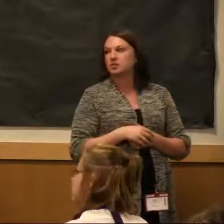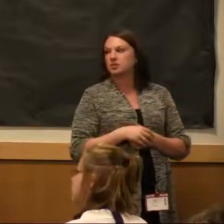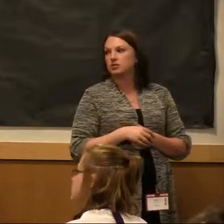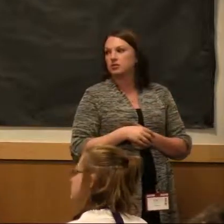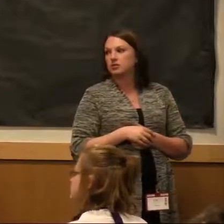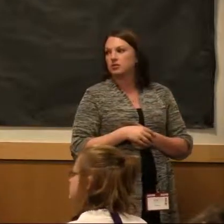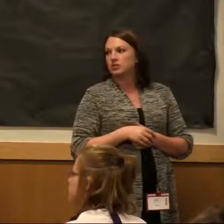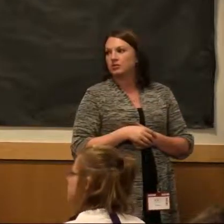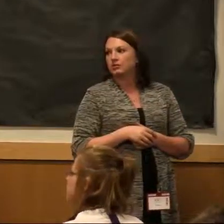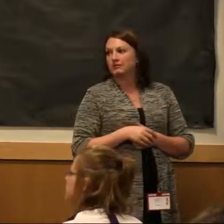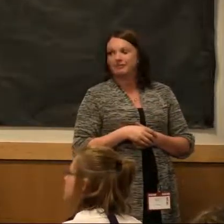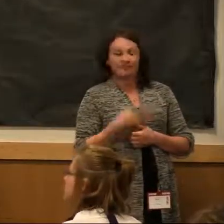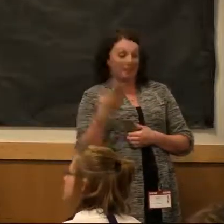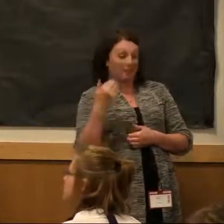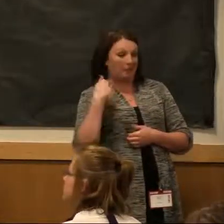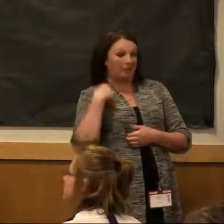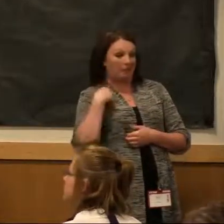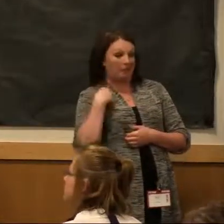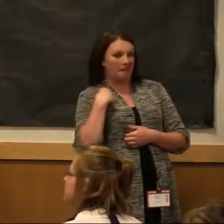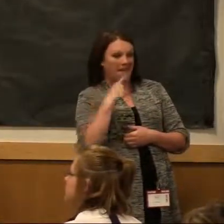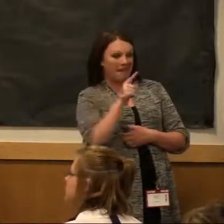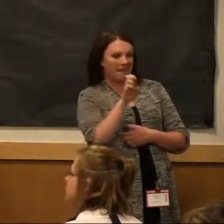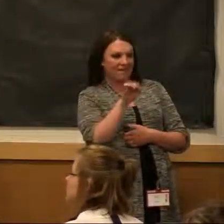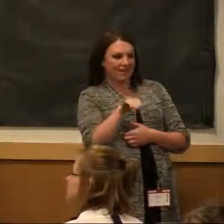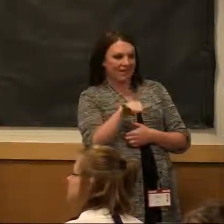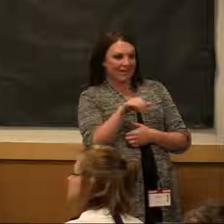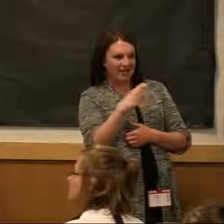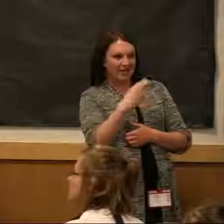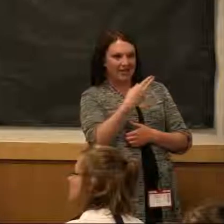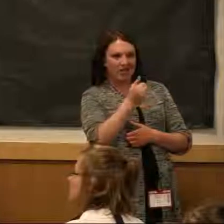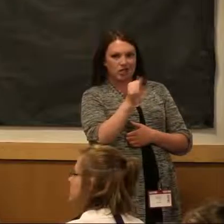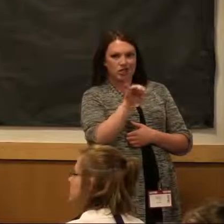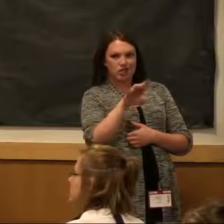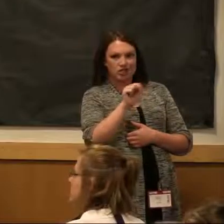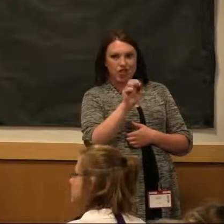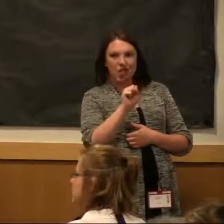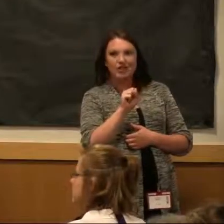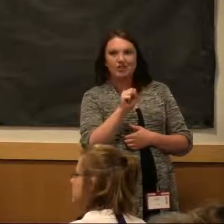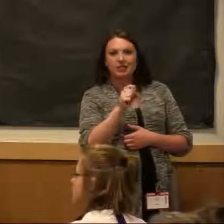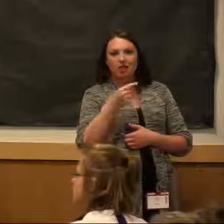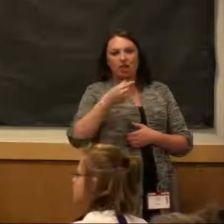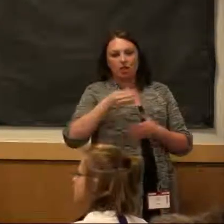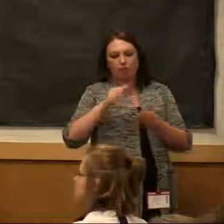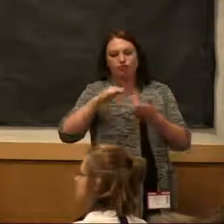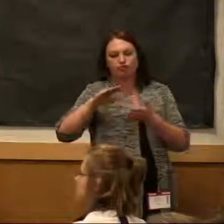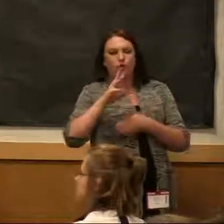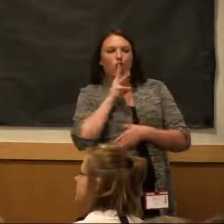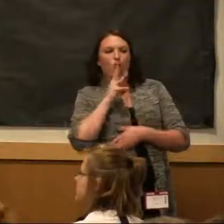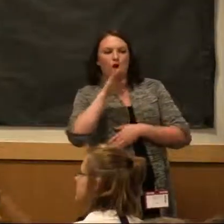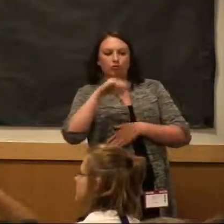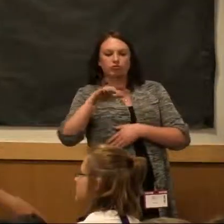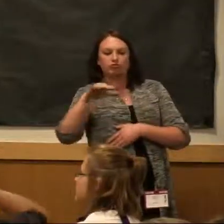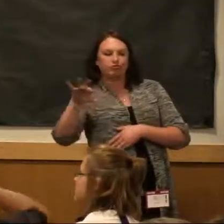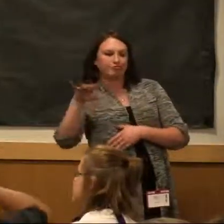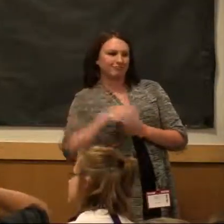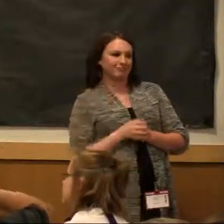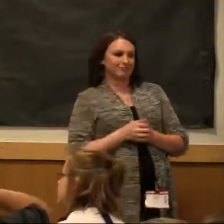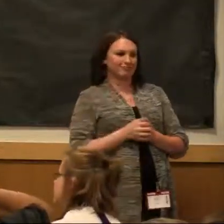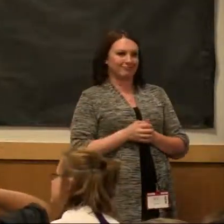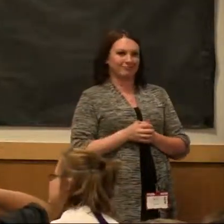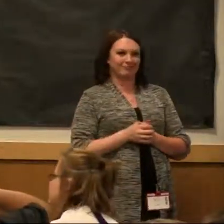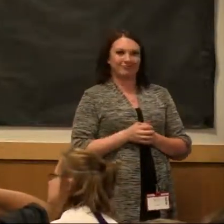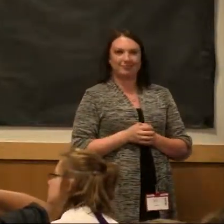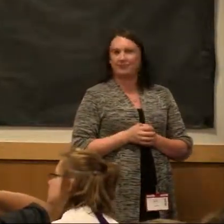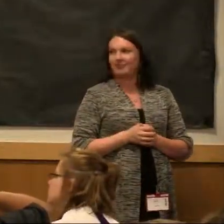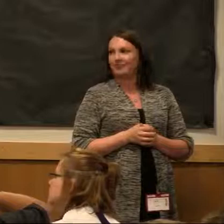some floating keychains. Yes. If anyone would like to take some of those with you, come up. And now if you